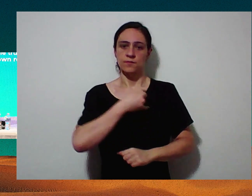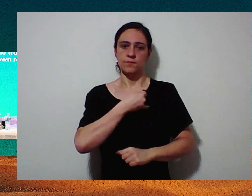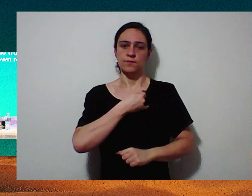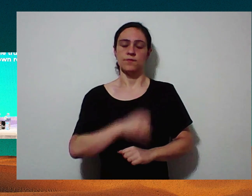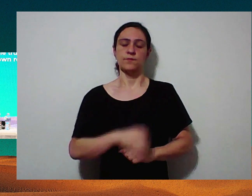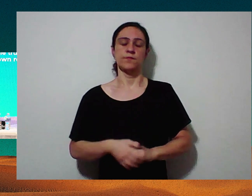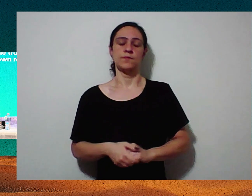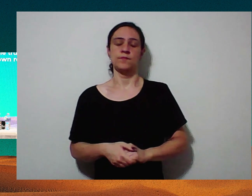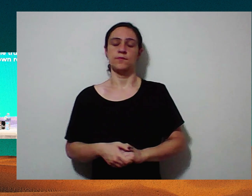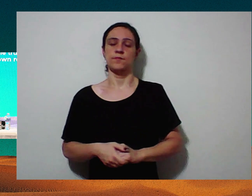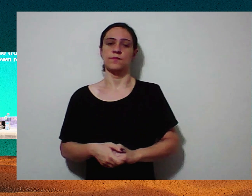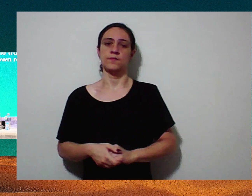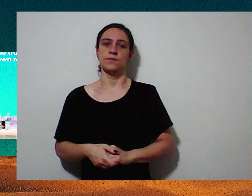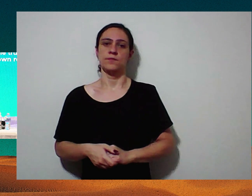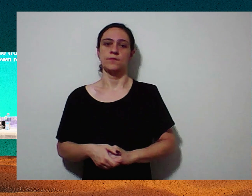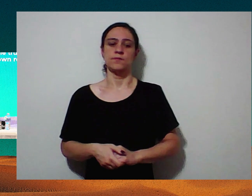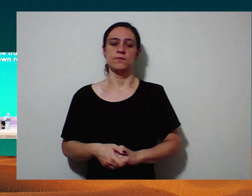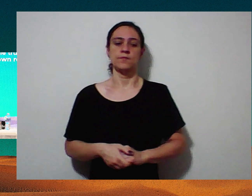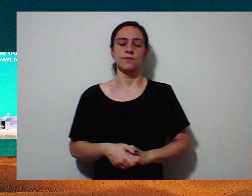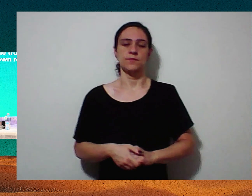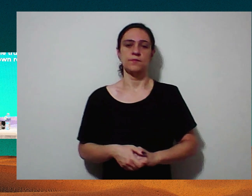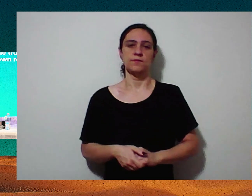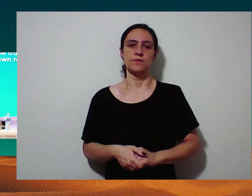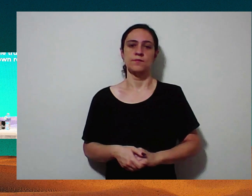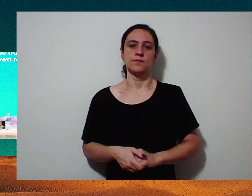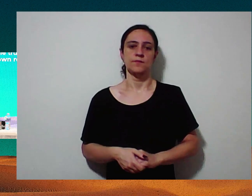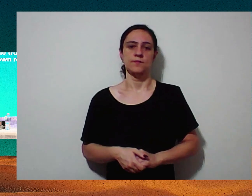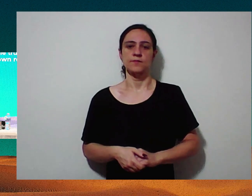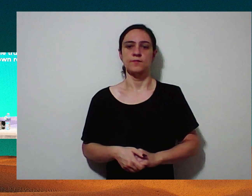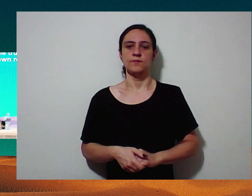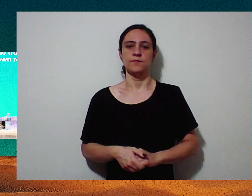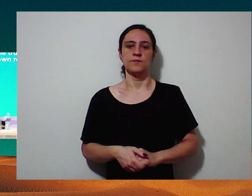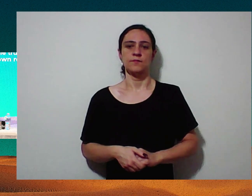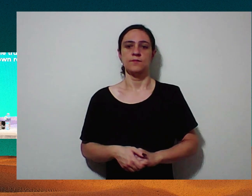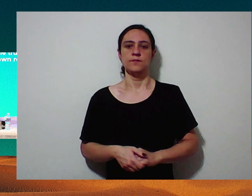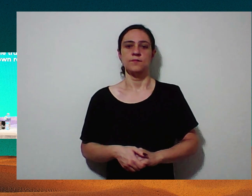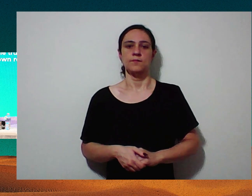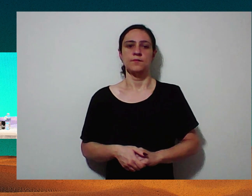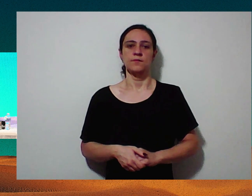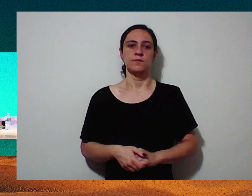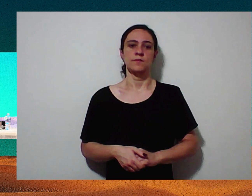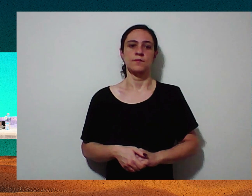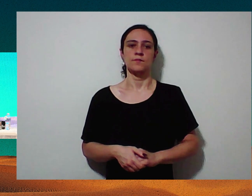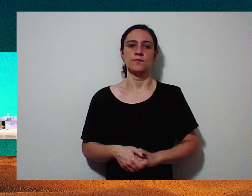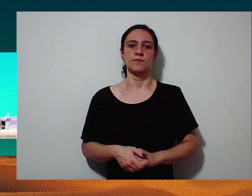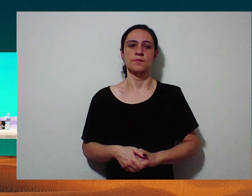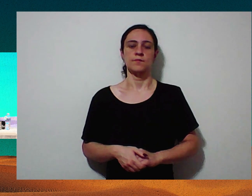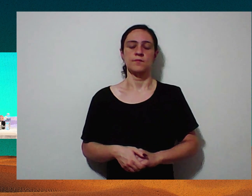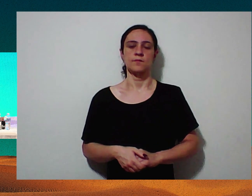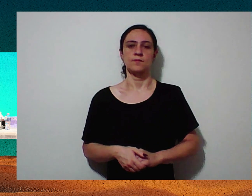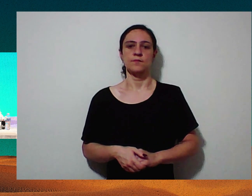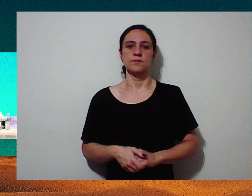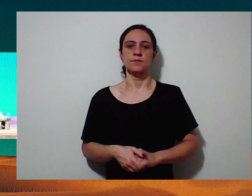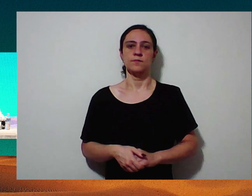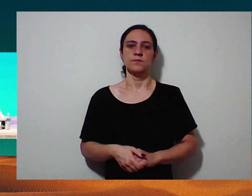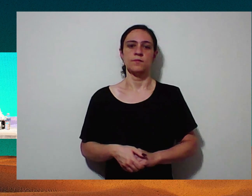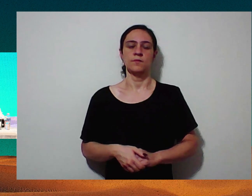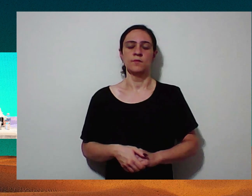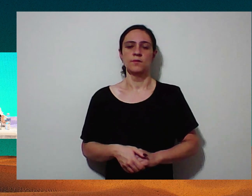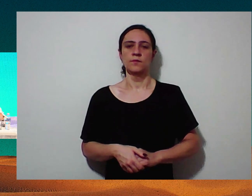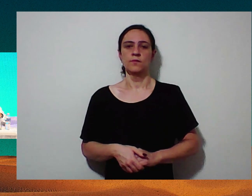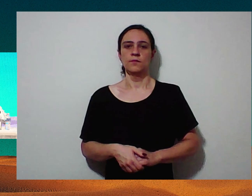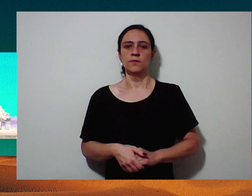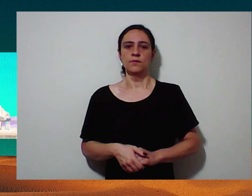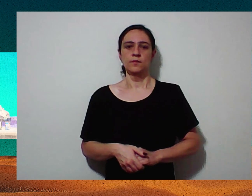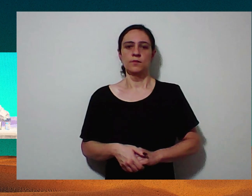afinal de contas Oh, estamos Lord vendo, Jesus. vendo João, né? After all, we're reviewing John. Ah, antes de entrar em